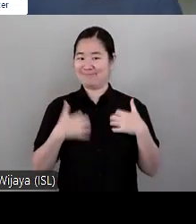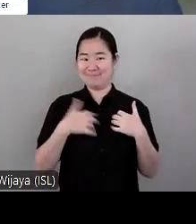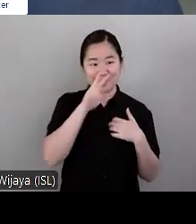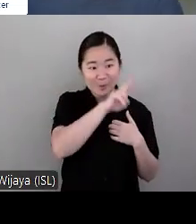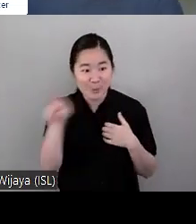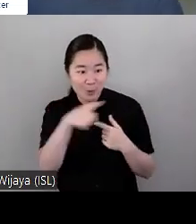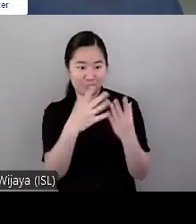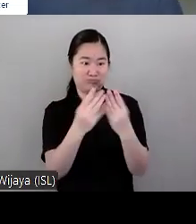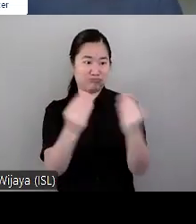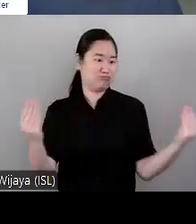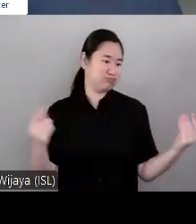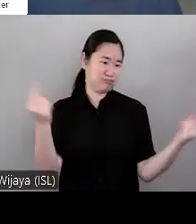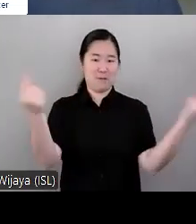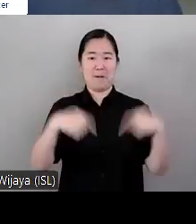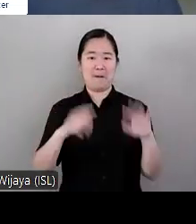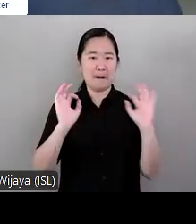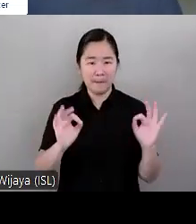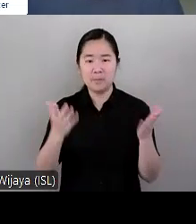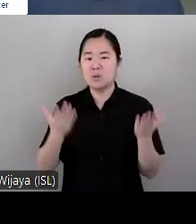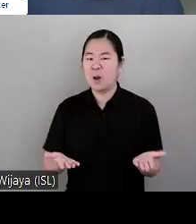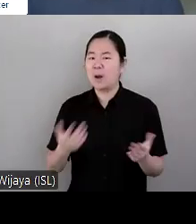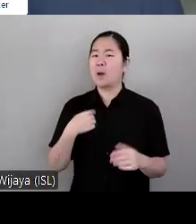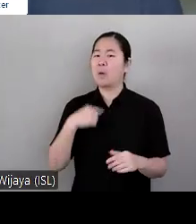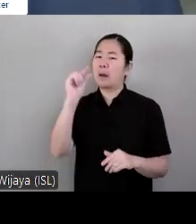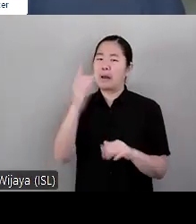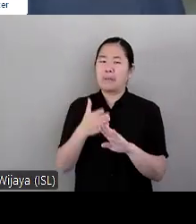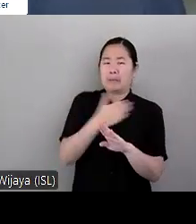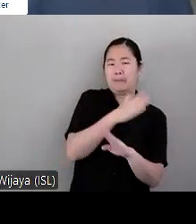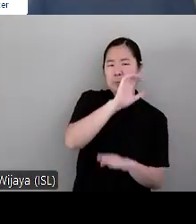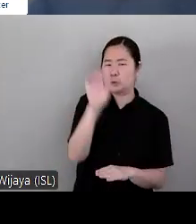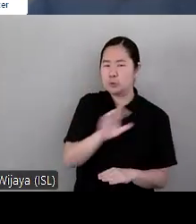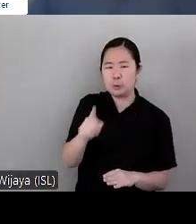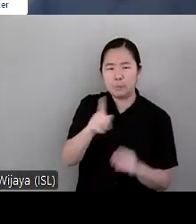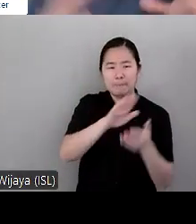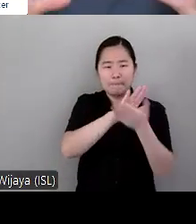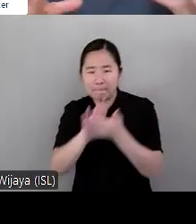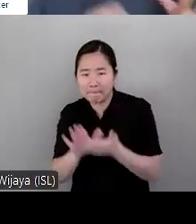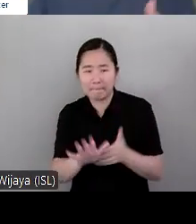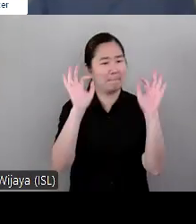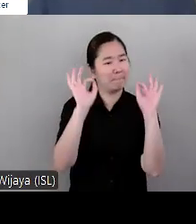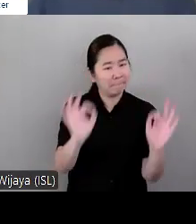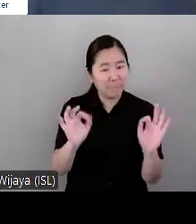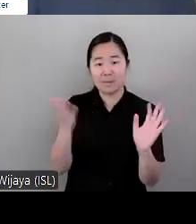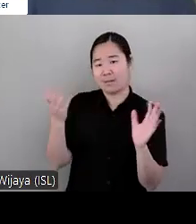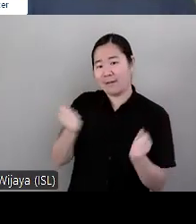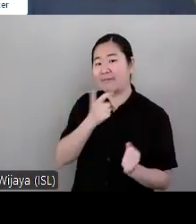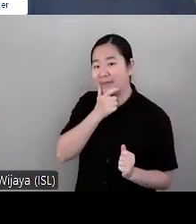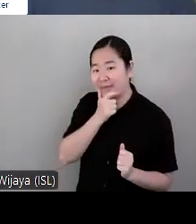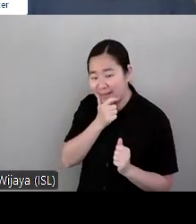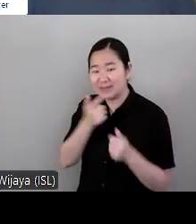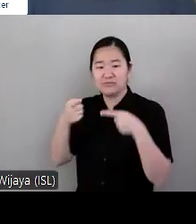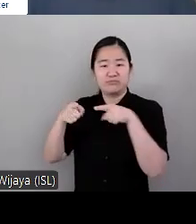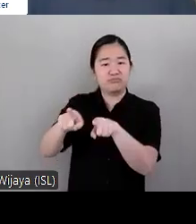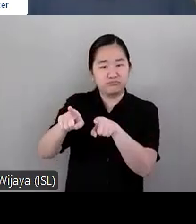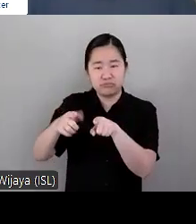click the interpretation button, which you should be able to see in your Zoom window, and then click